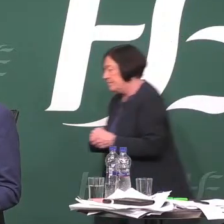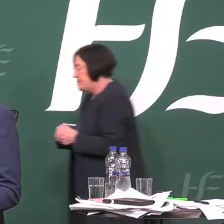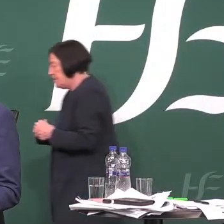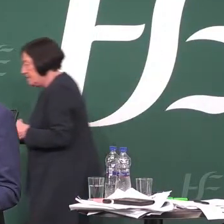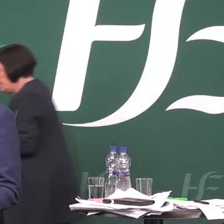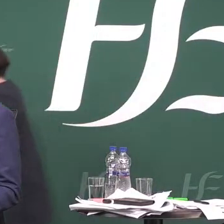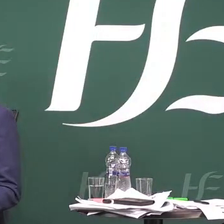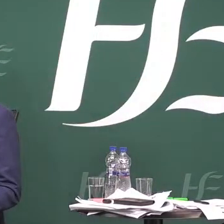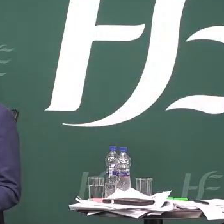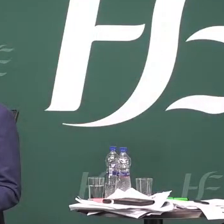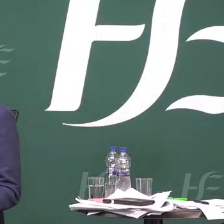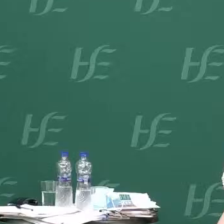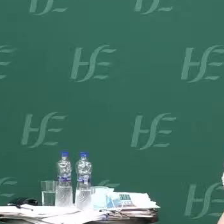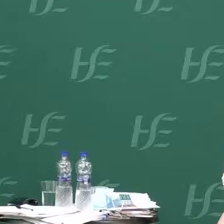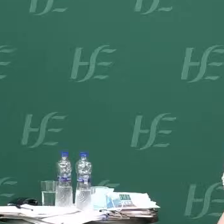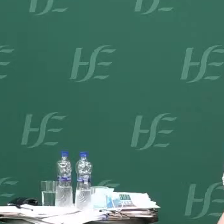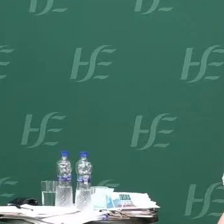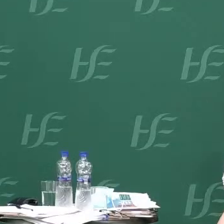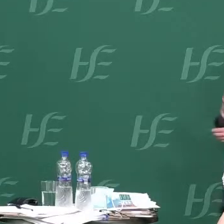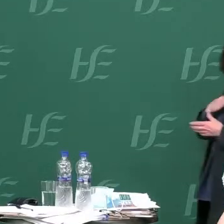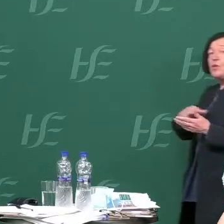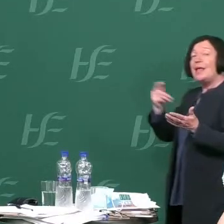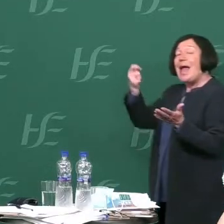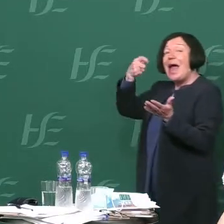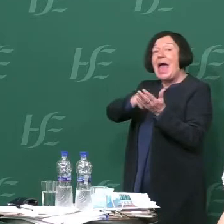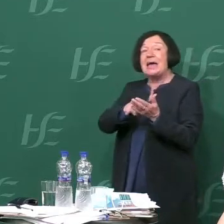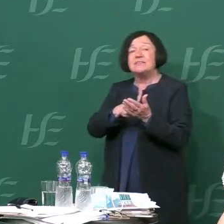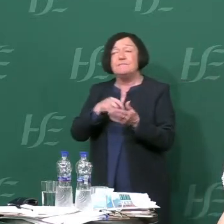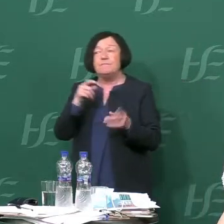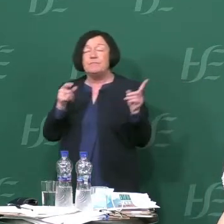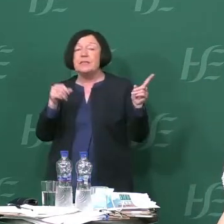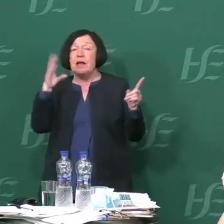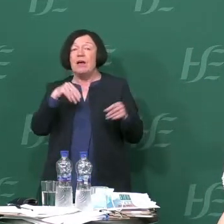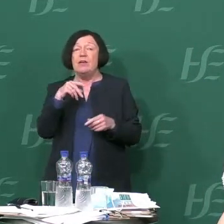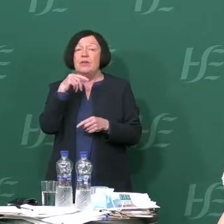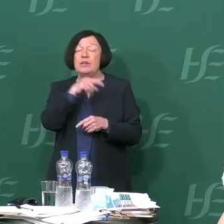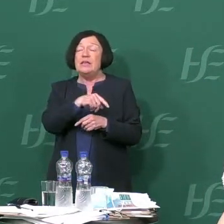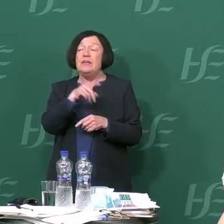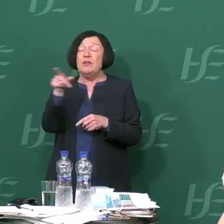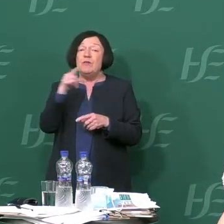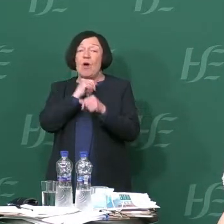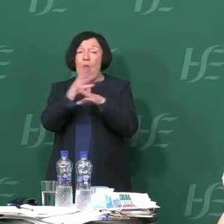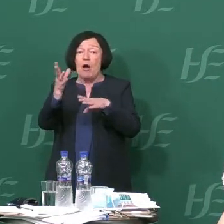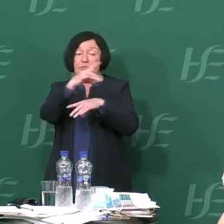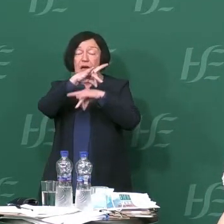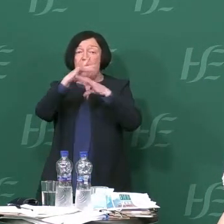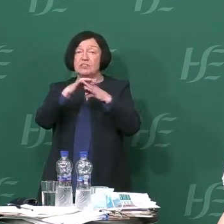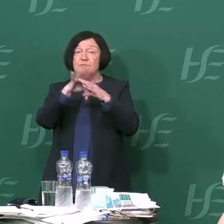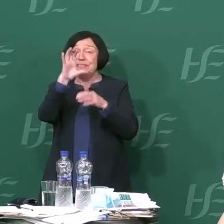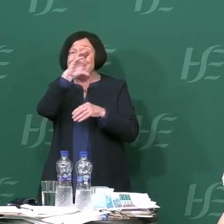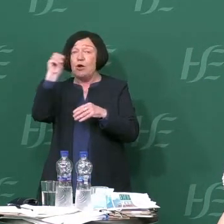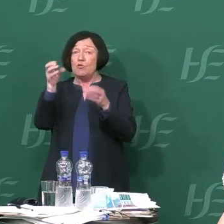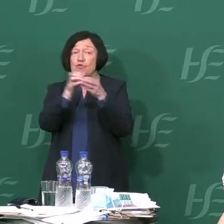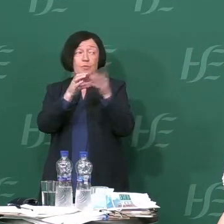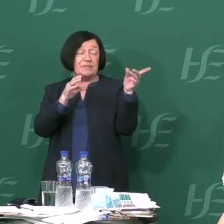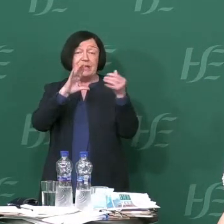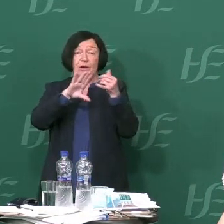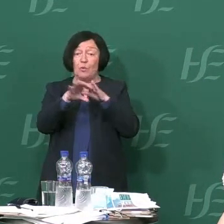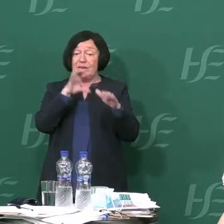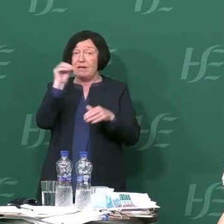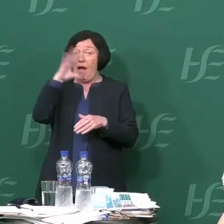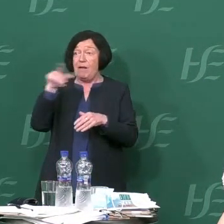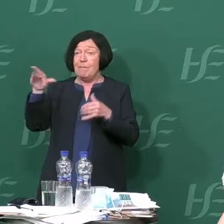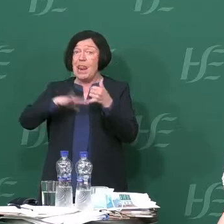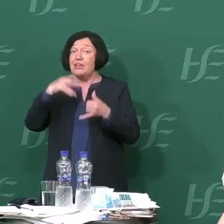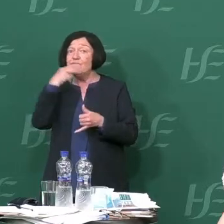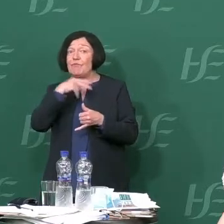Just to add, Colin has covered a lot of this today, but I did chair a call with all the hospital group CEOs last Friday with Colin,